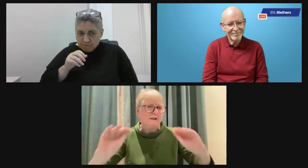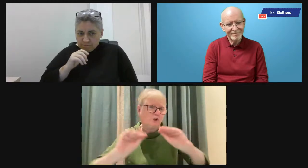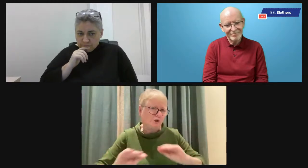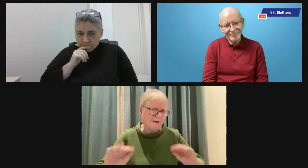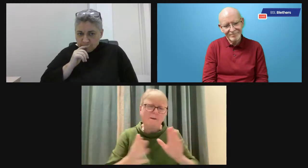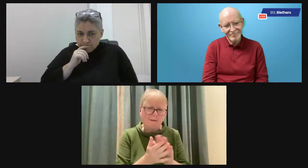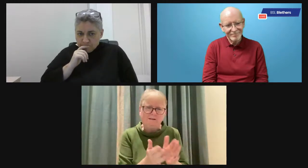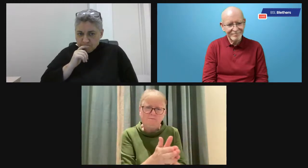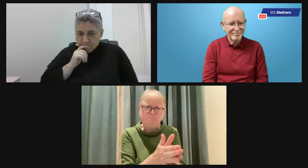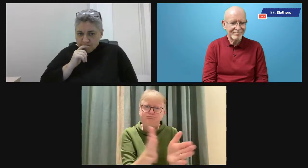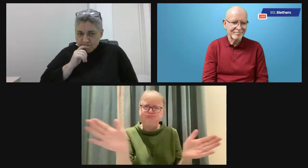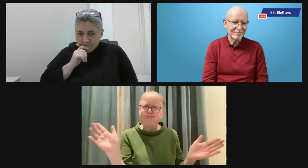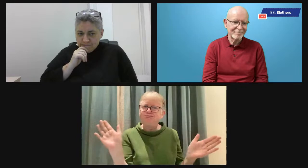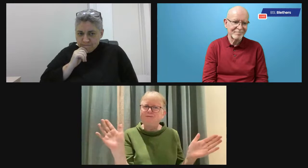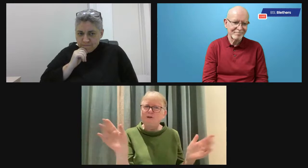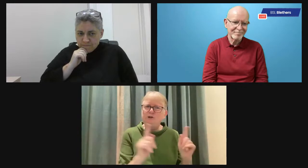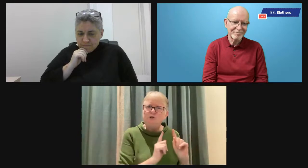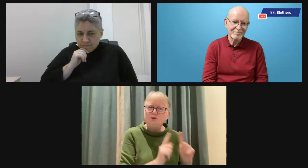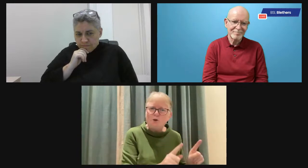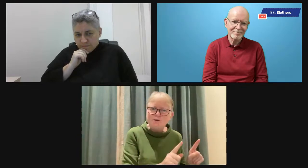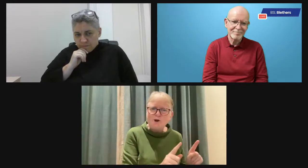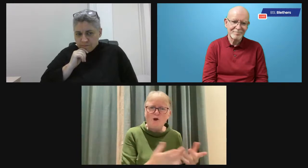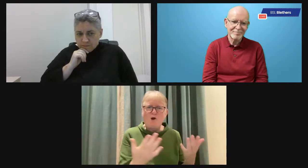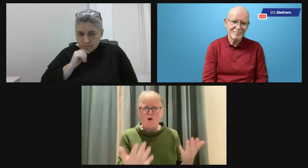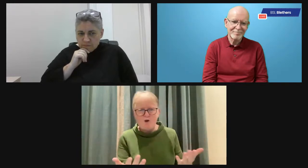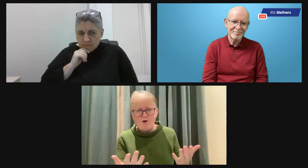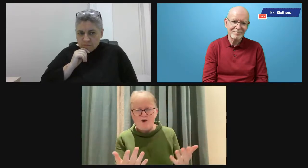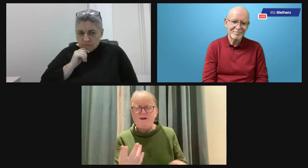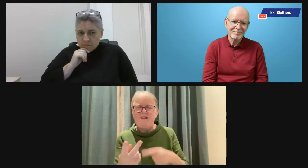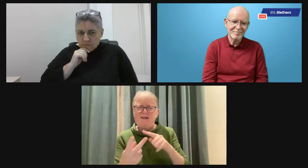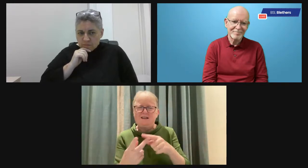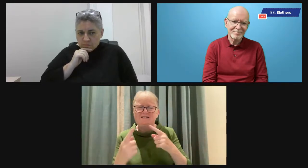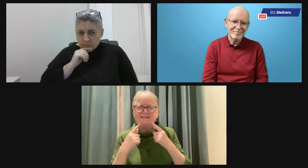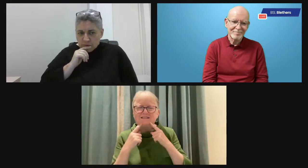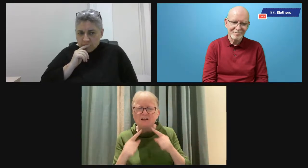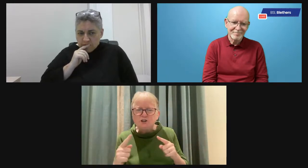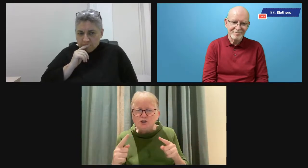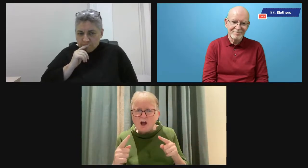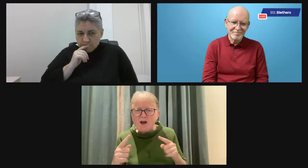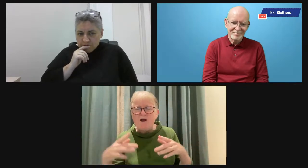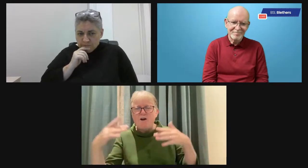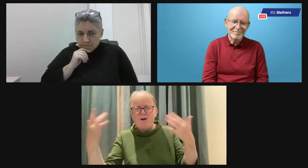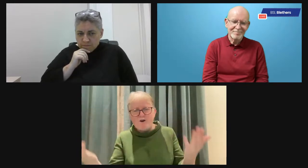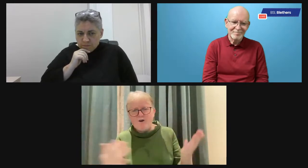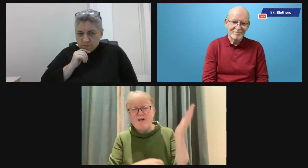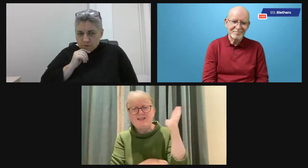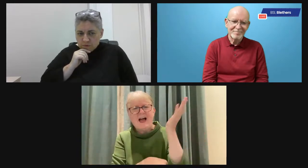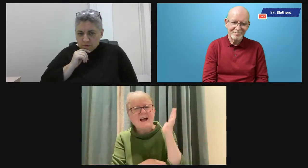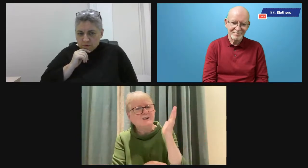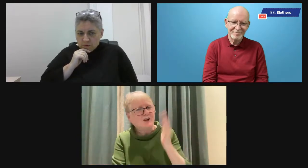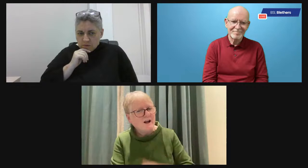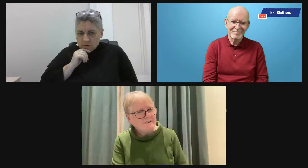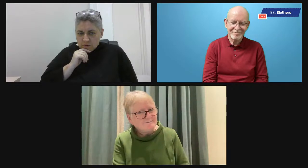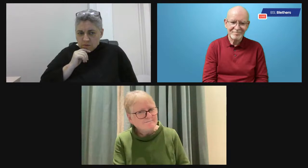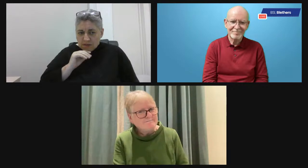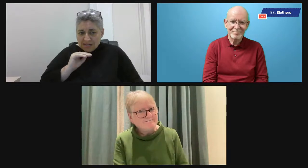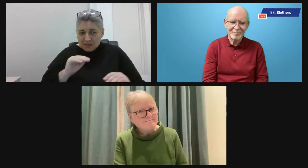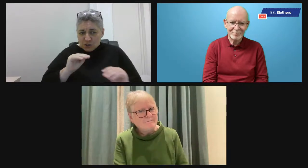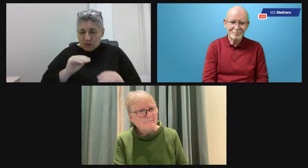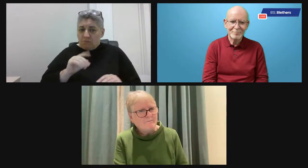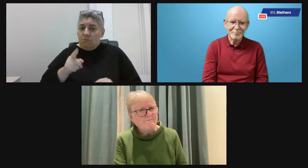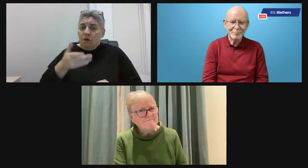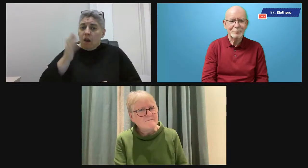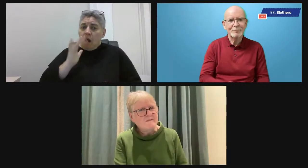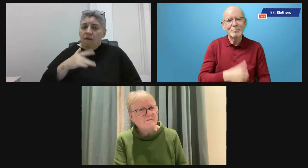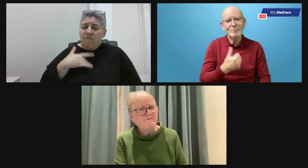teaching, perhaps, which covers all of them, because teaching as a verb covers tutors or teachers, or in fact